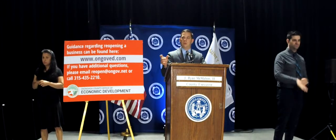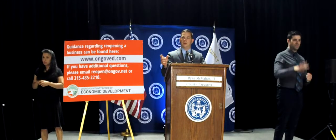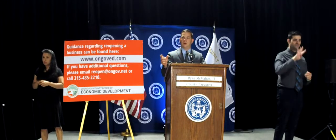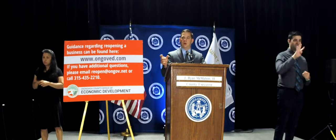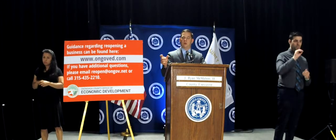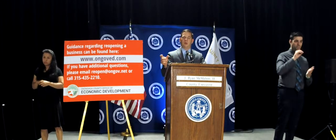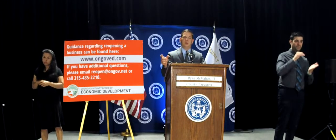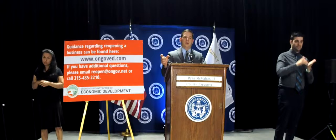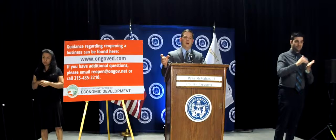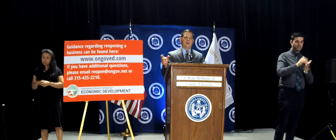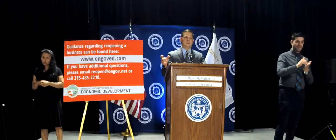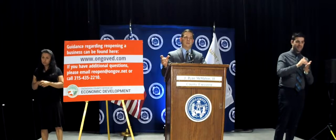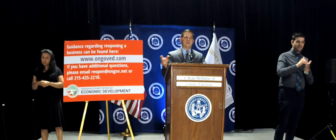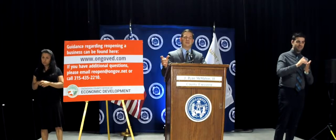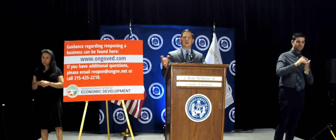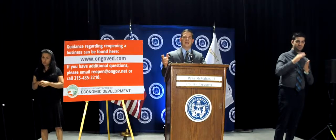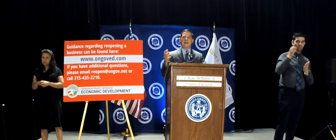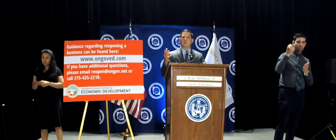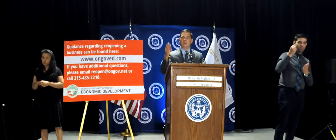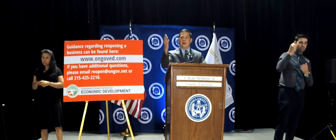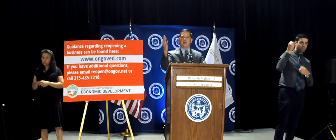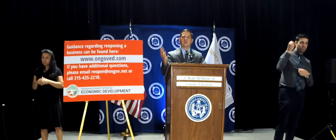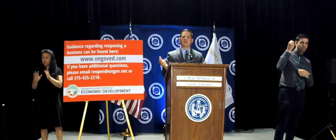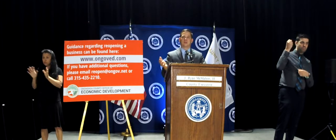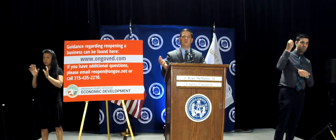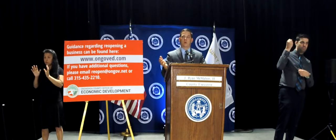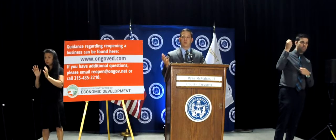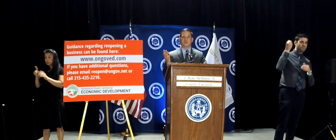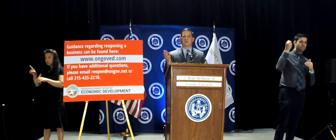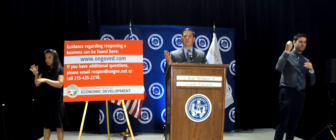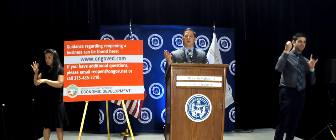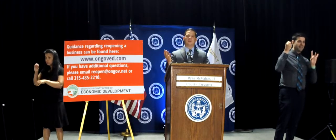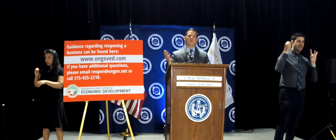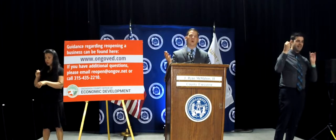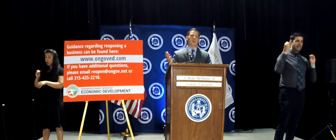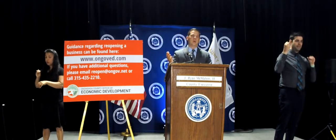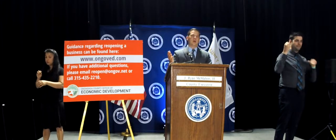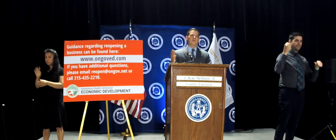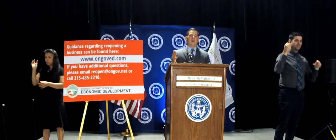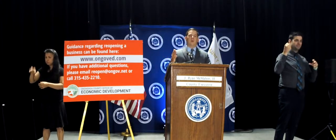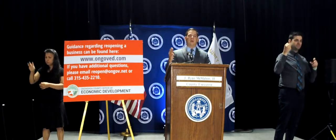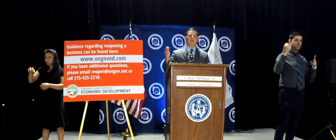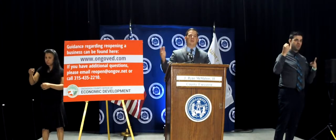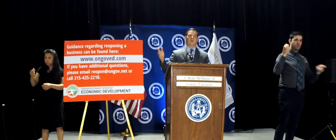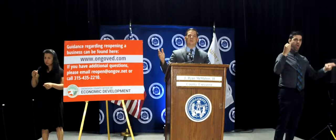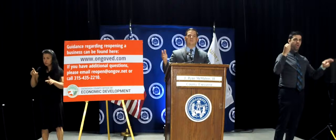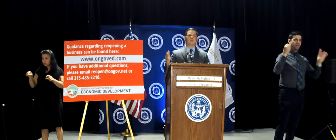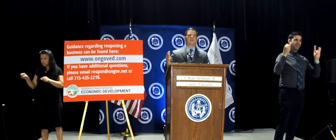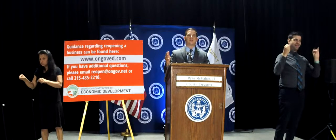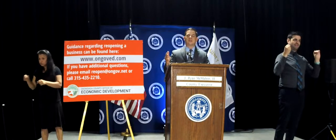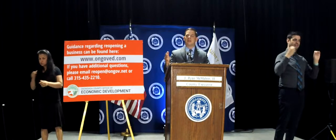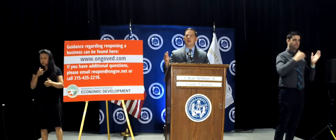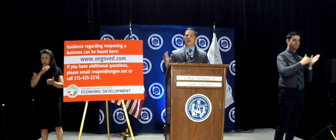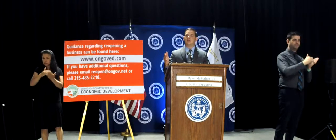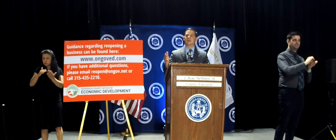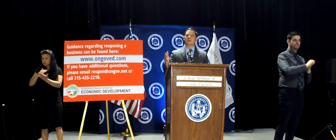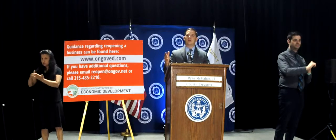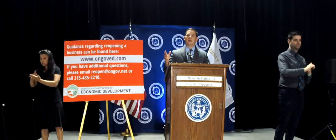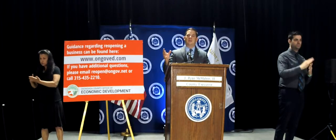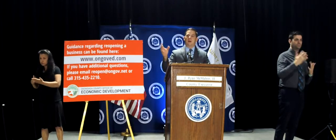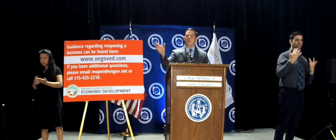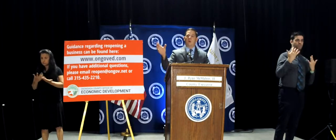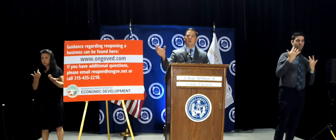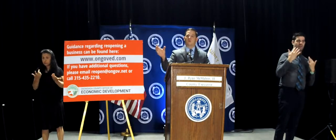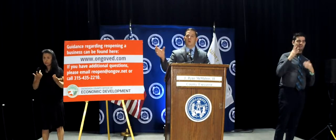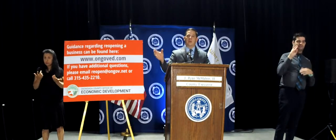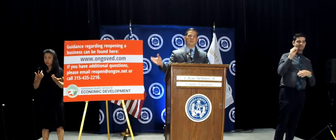hole mid-year, that means I have to cut $80 million to get to the 40 with 6 months. So if I wait another 60 days